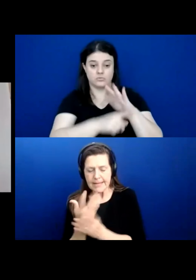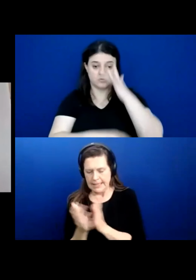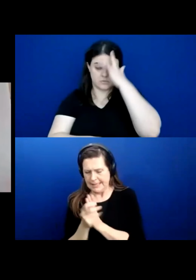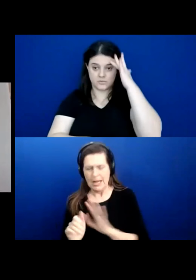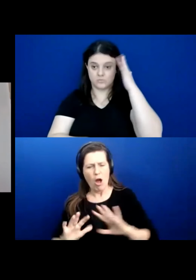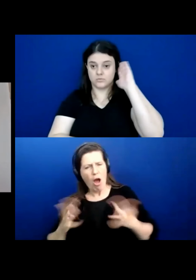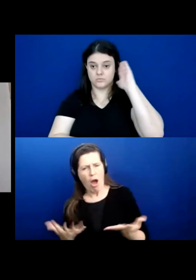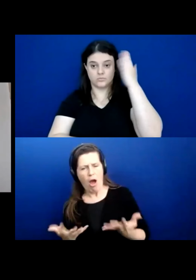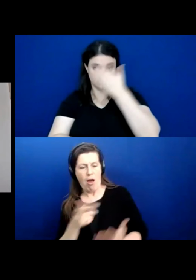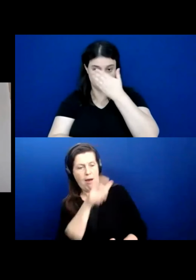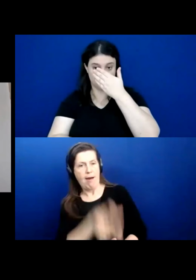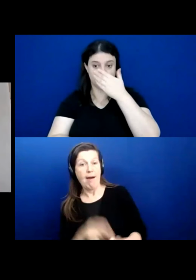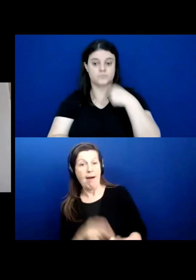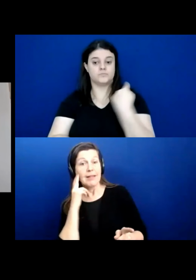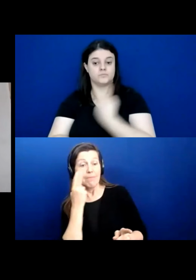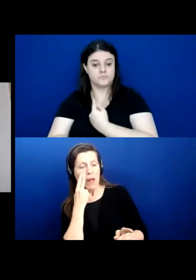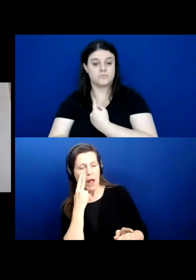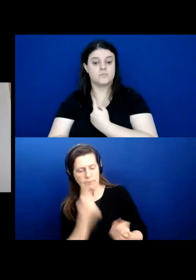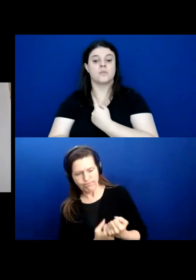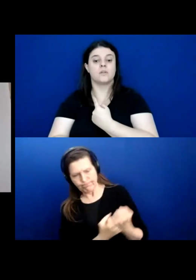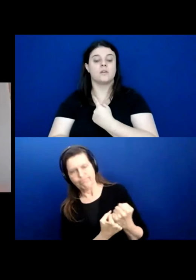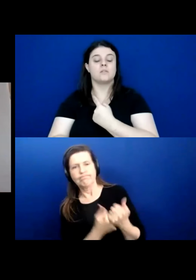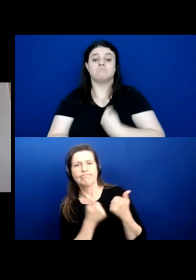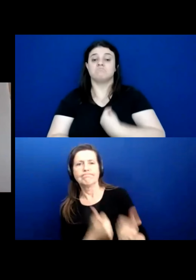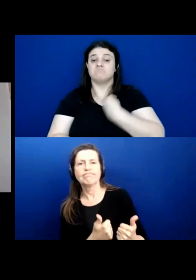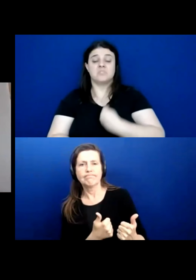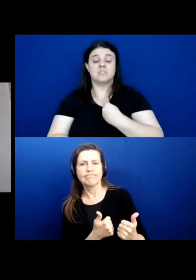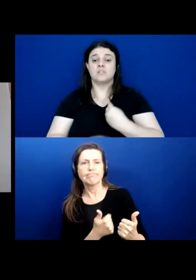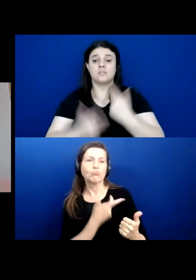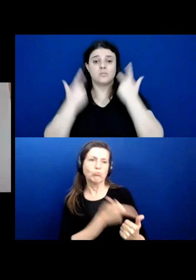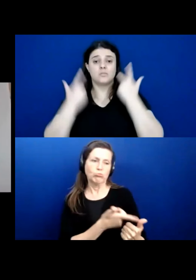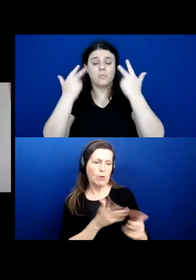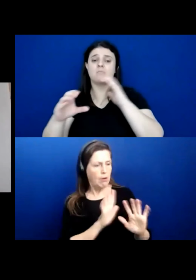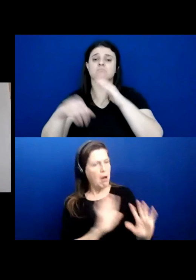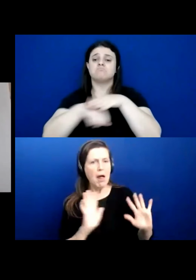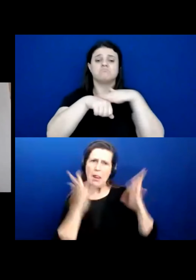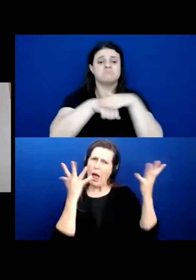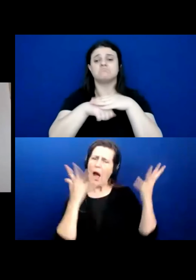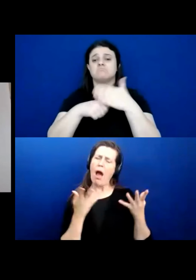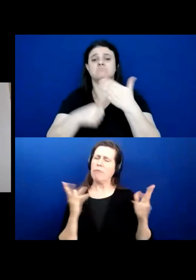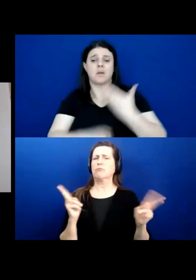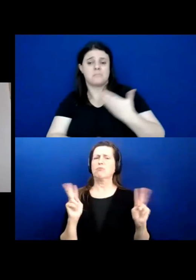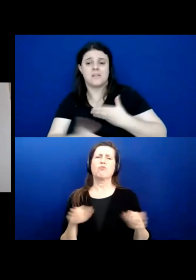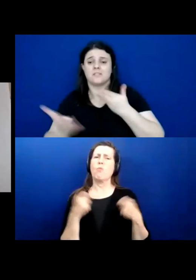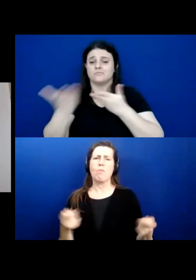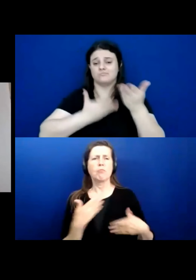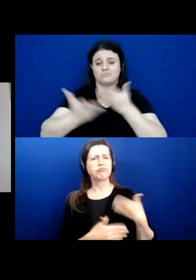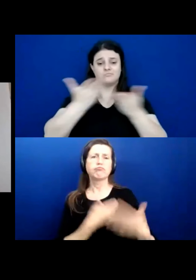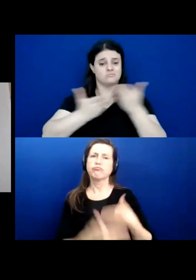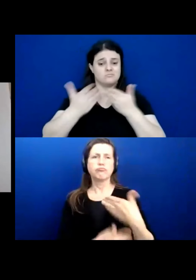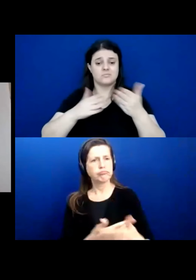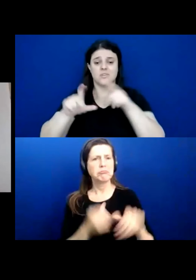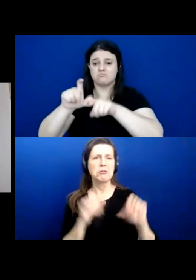deaf-blind. We want people to live ordinary lives, to have conversations, to make friendships, and to have